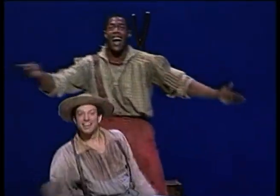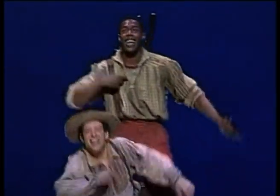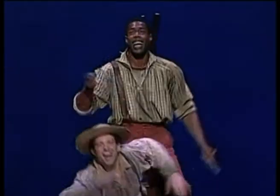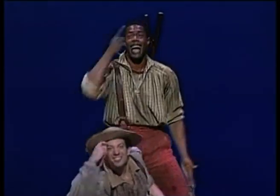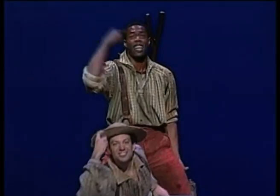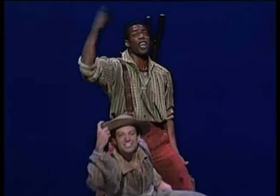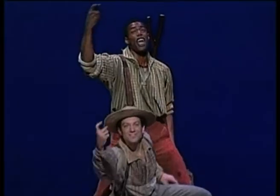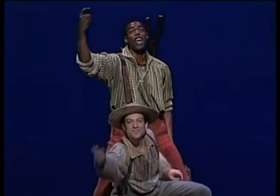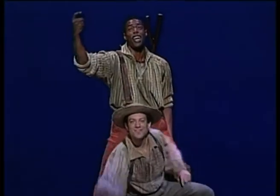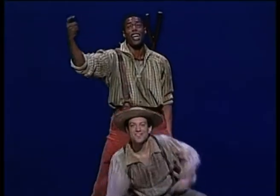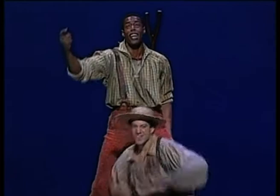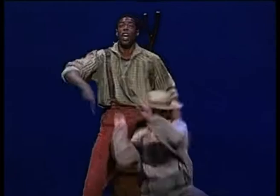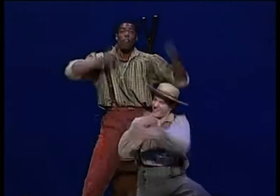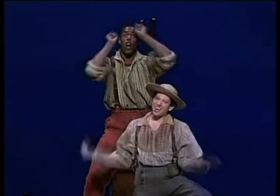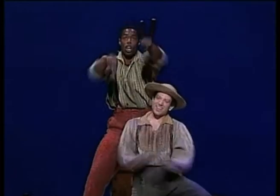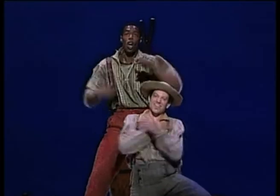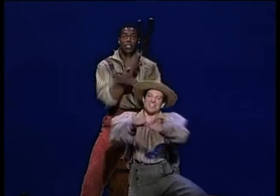Jim, a runaway slave.